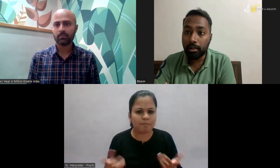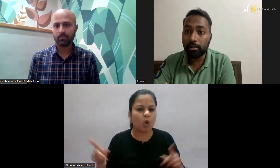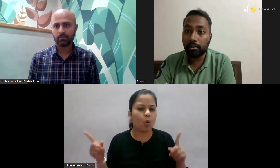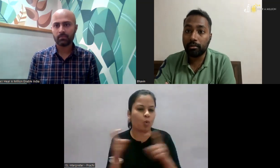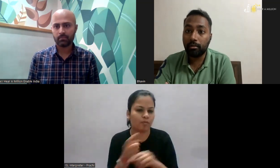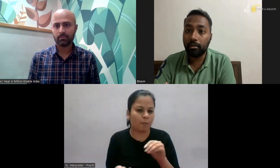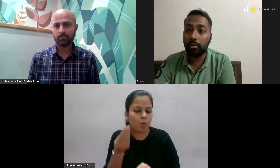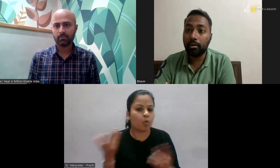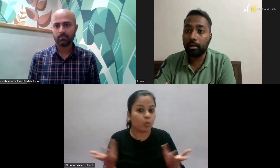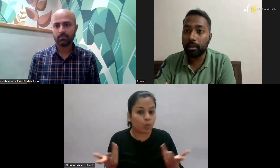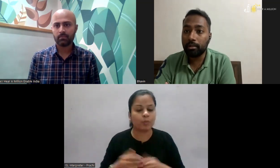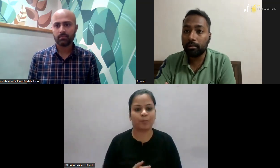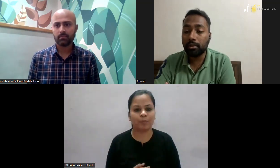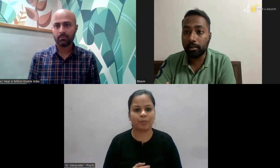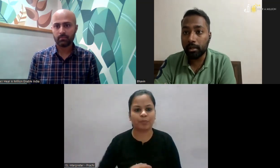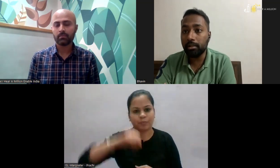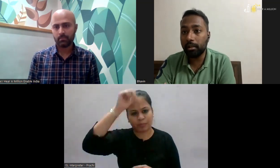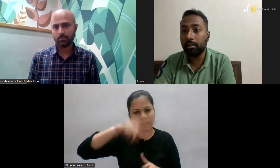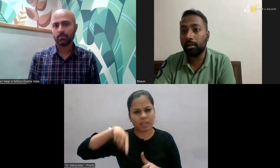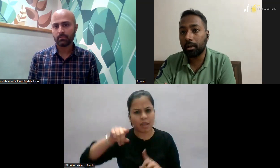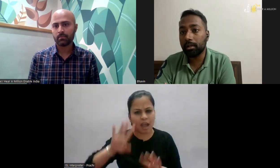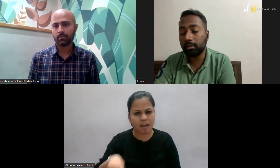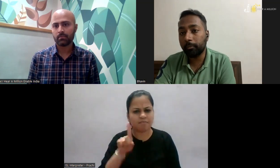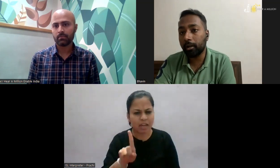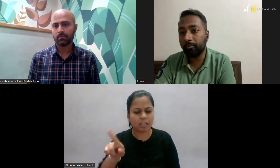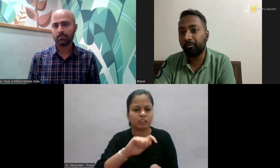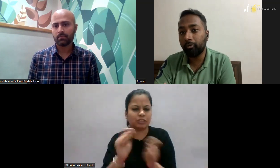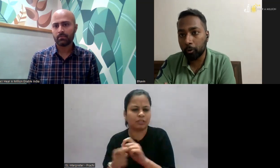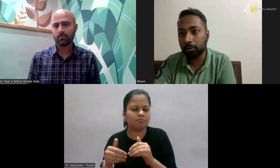India needs there is a change in there are